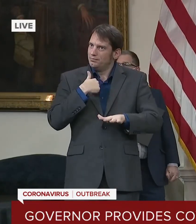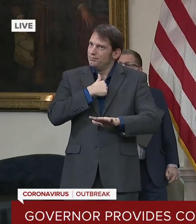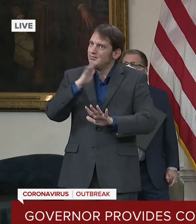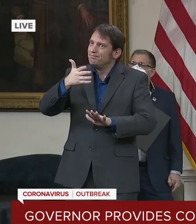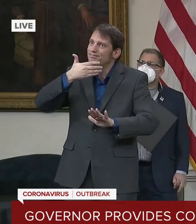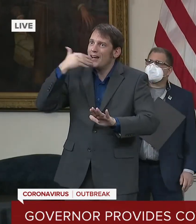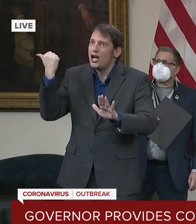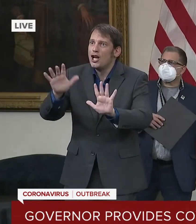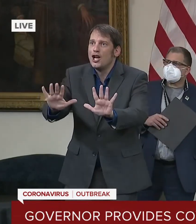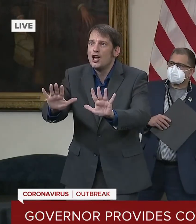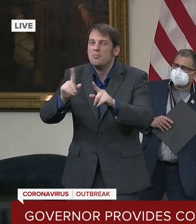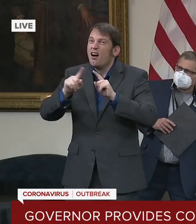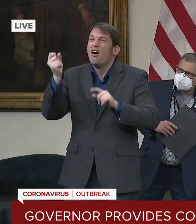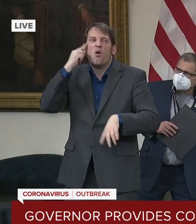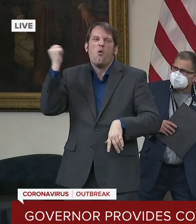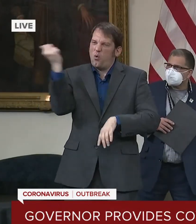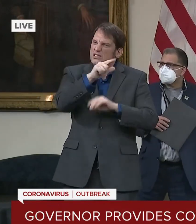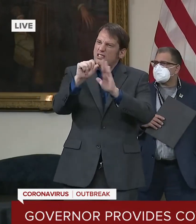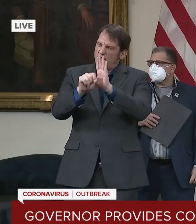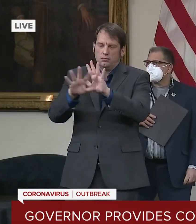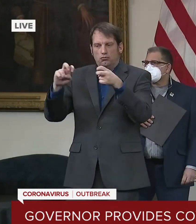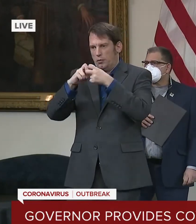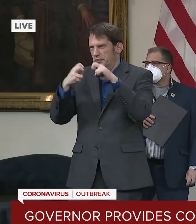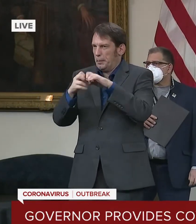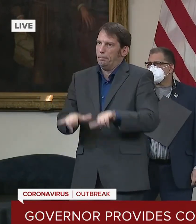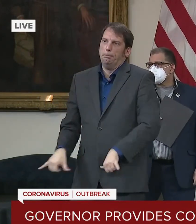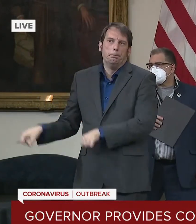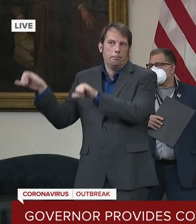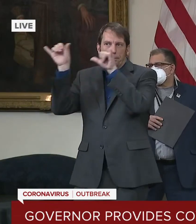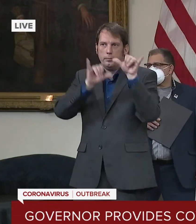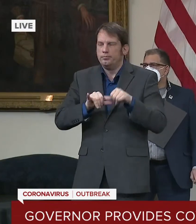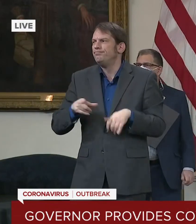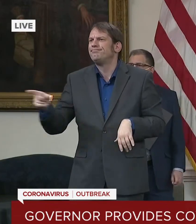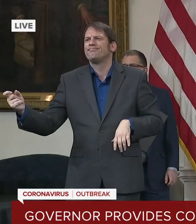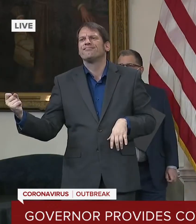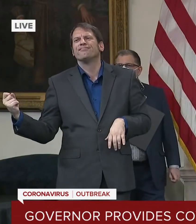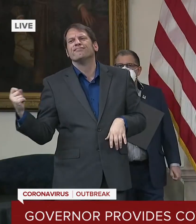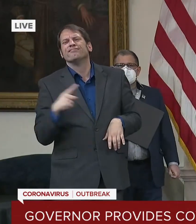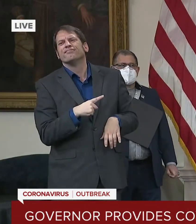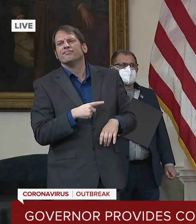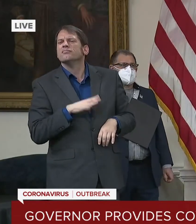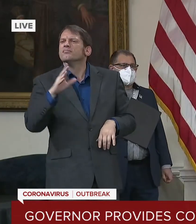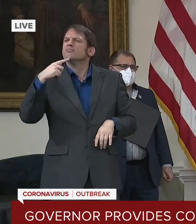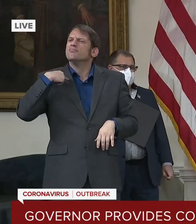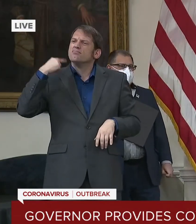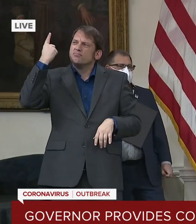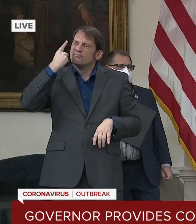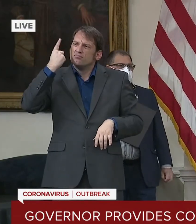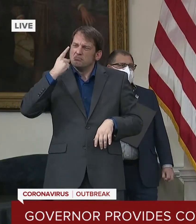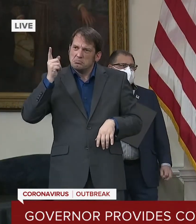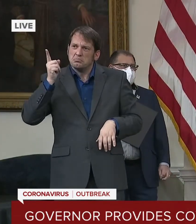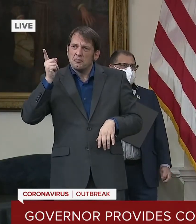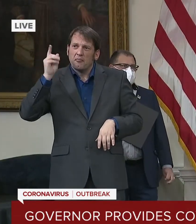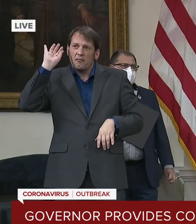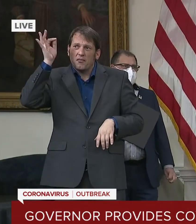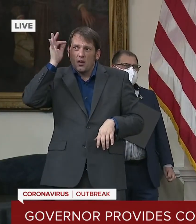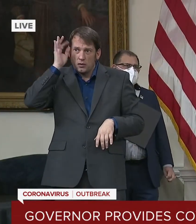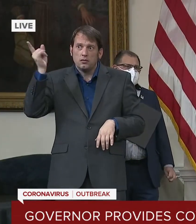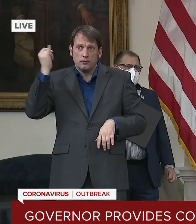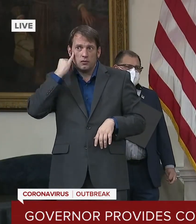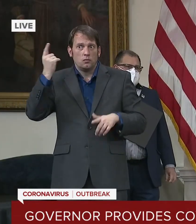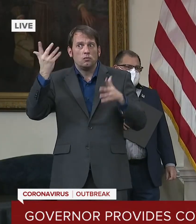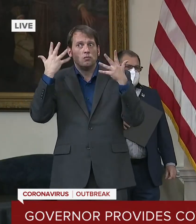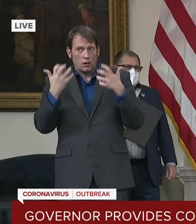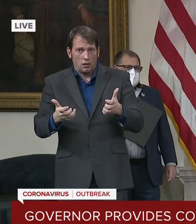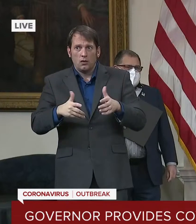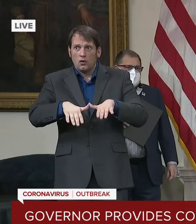any consequences from the federal government if you did not? I know they expressed a desire to open it. It wasn't just a desire. It was